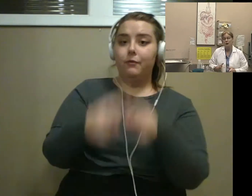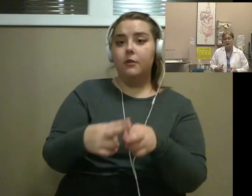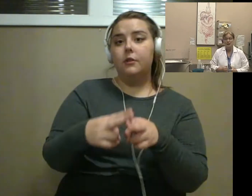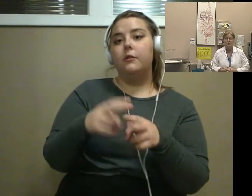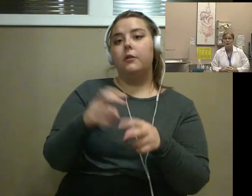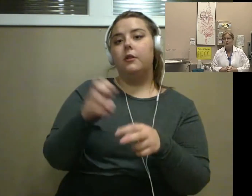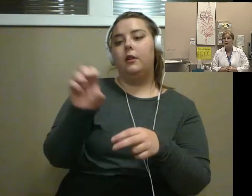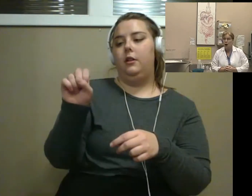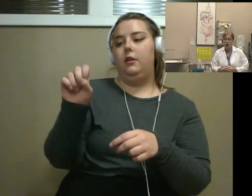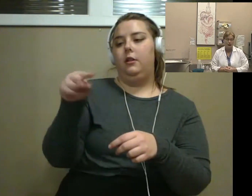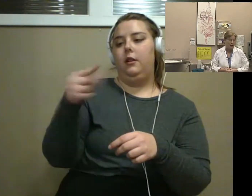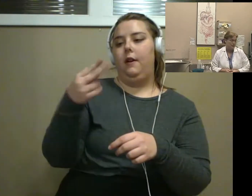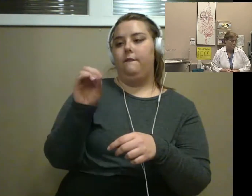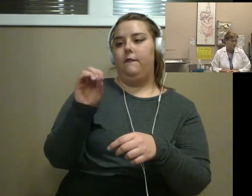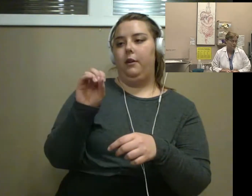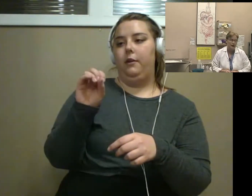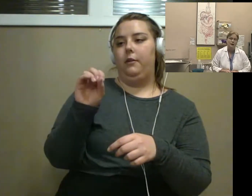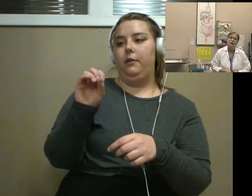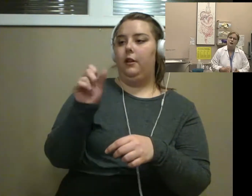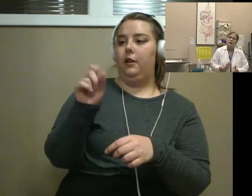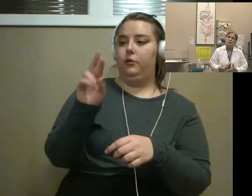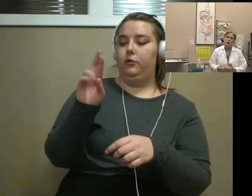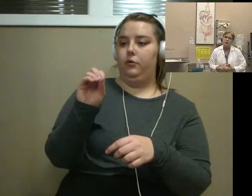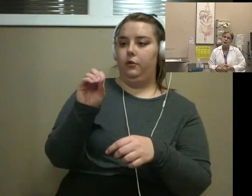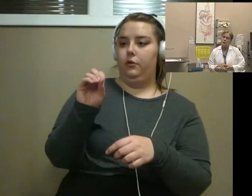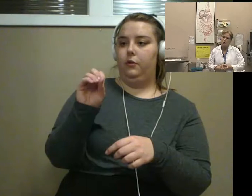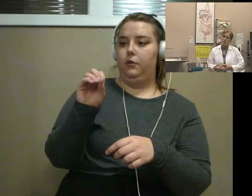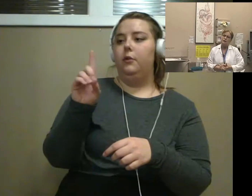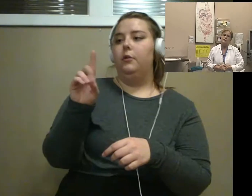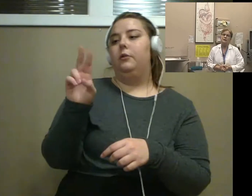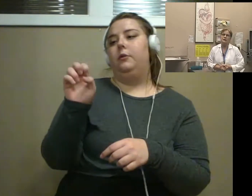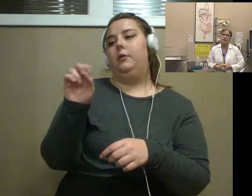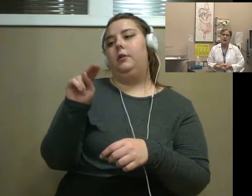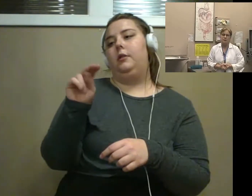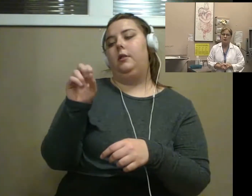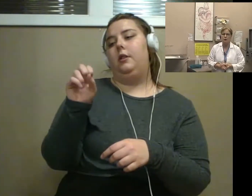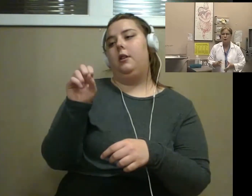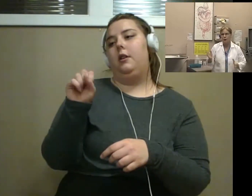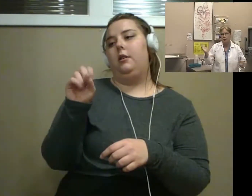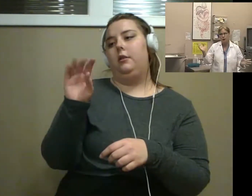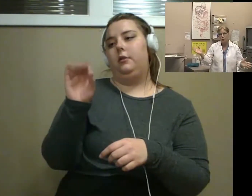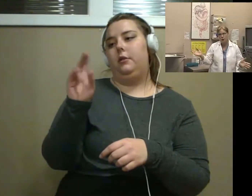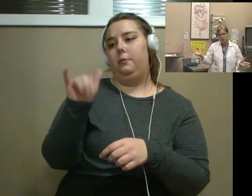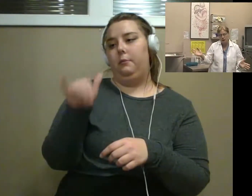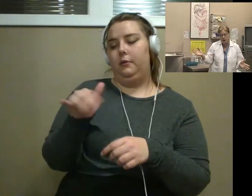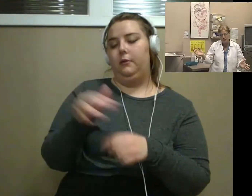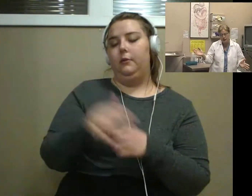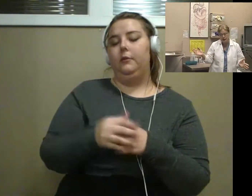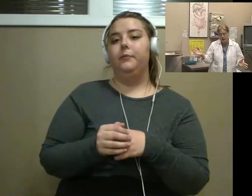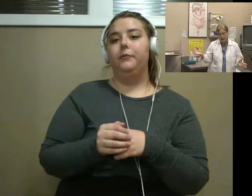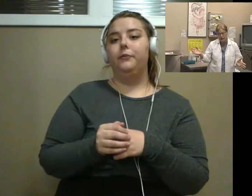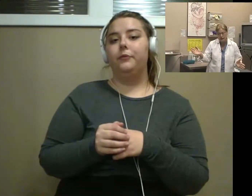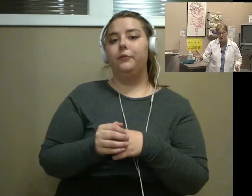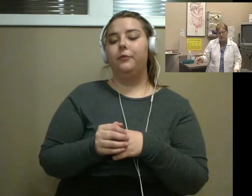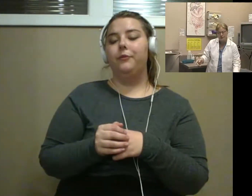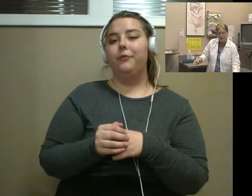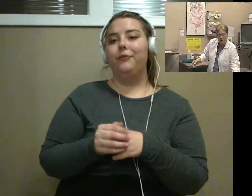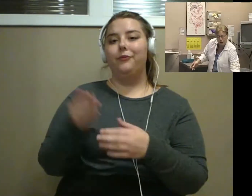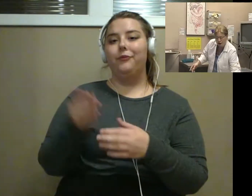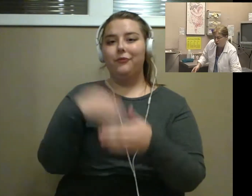esophagogastroduodenoscopy, which is a little bit of a long name. When you come in for this exam, you'll come into a room that looks like